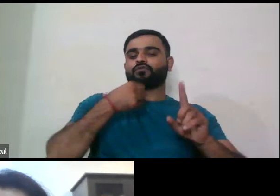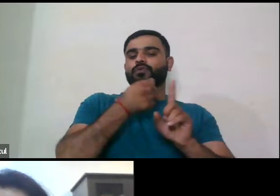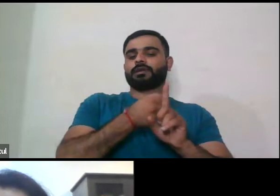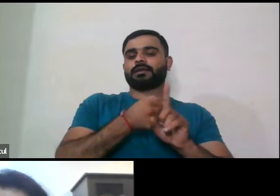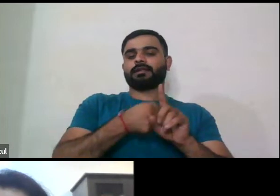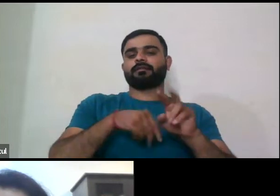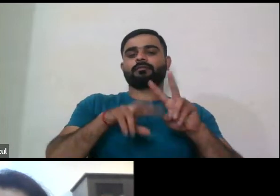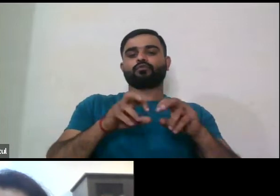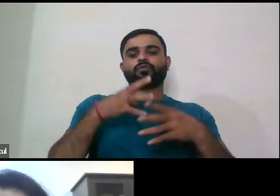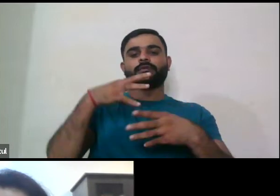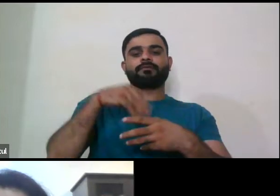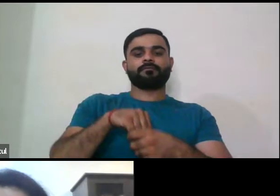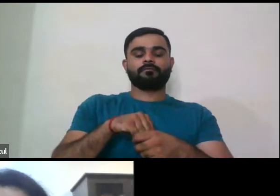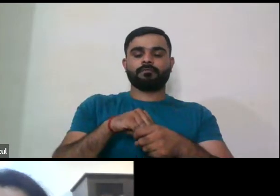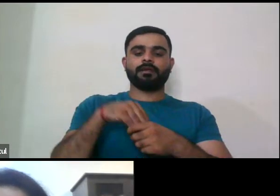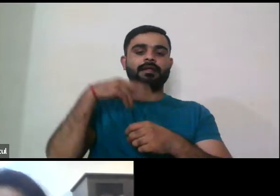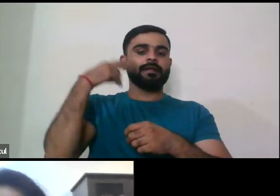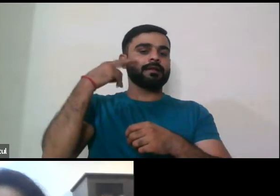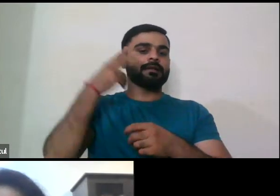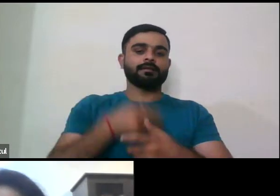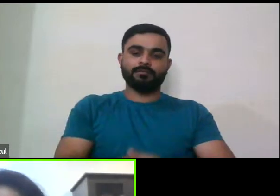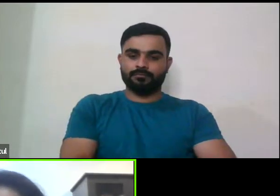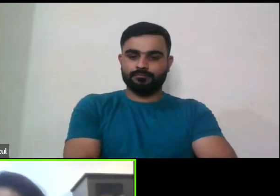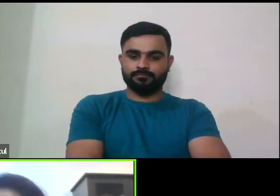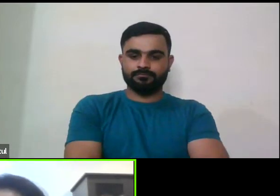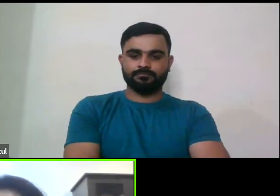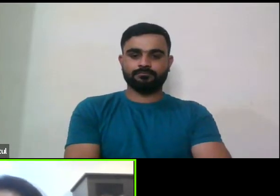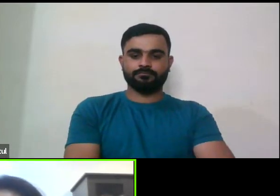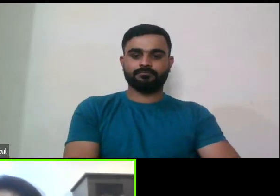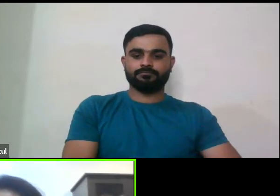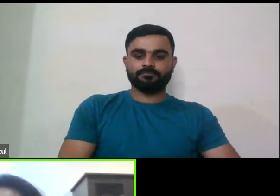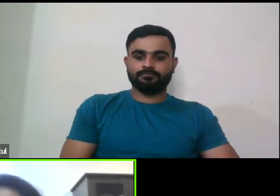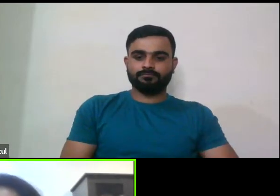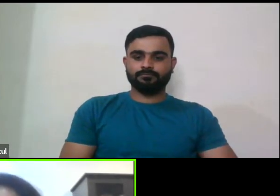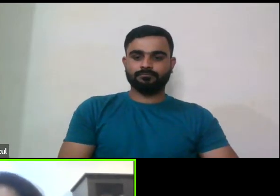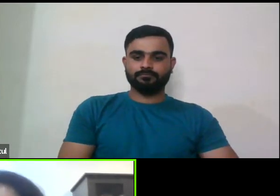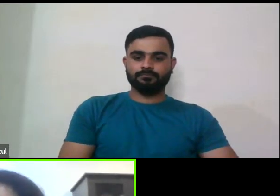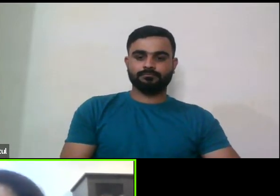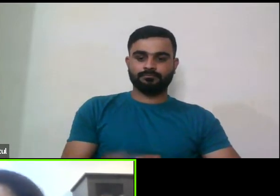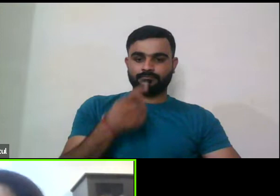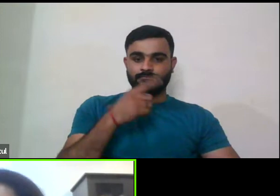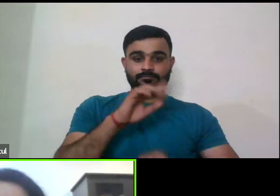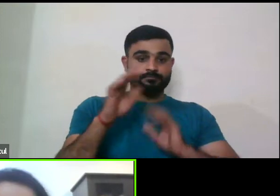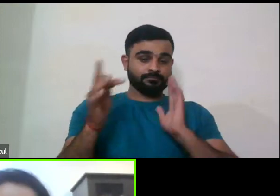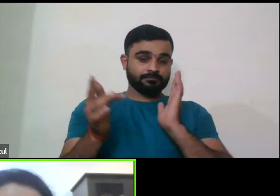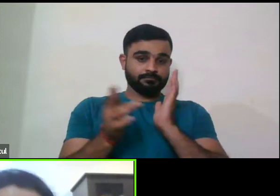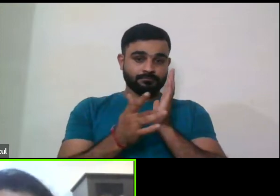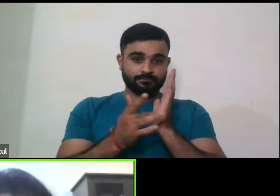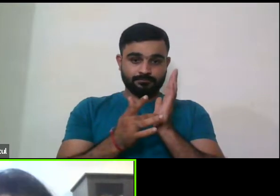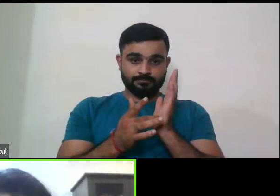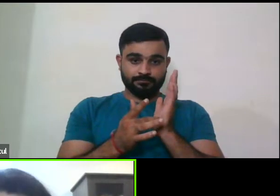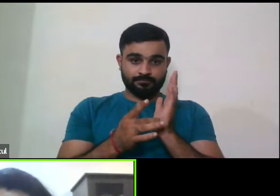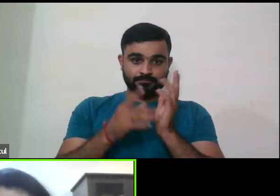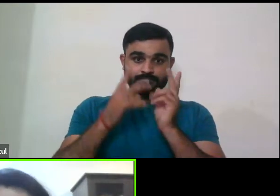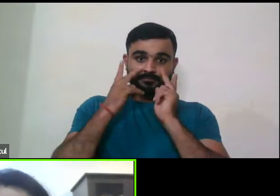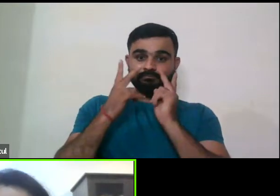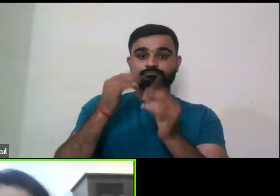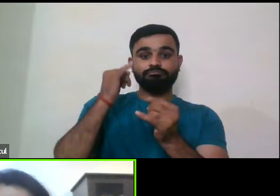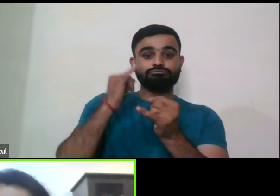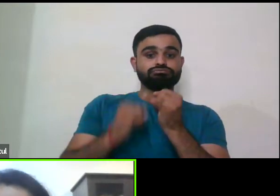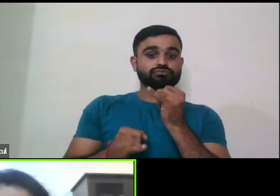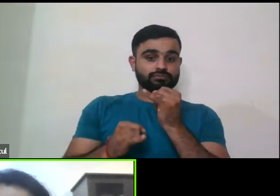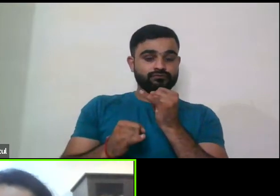these range of reasons. Right. And tech somehow is seen as an end in